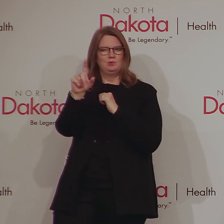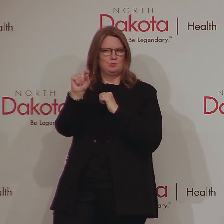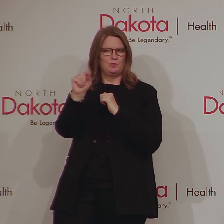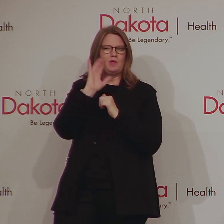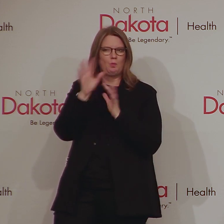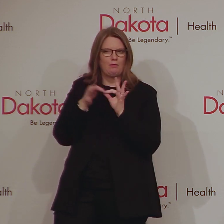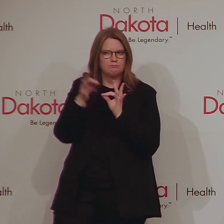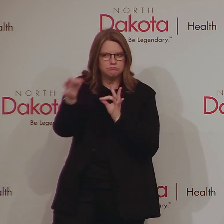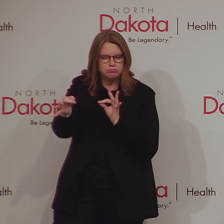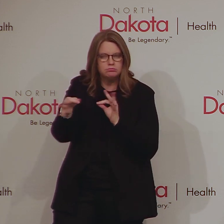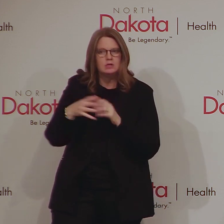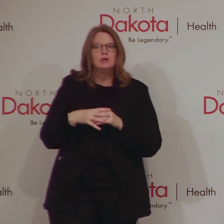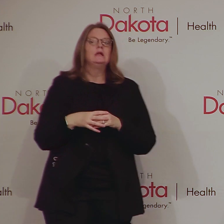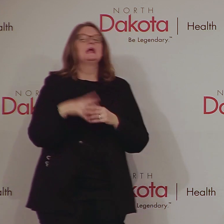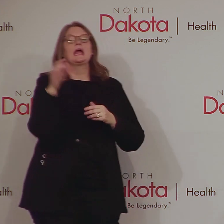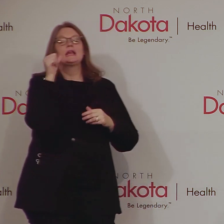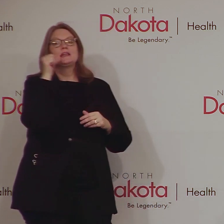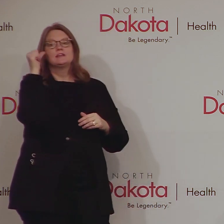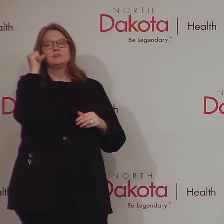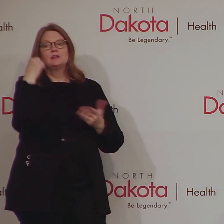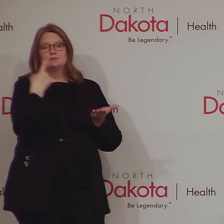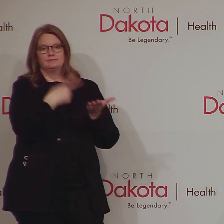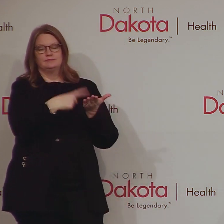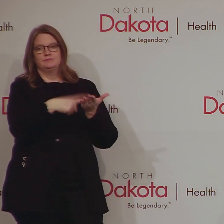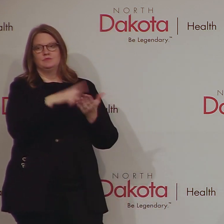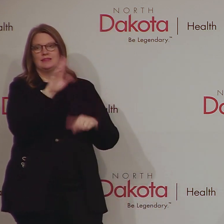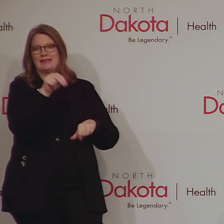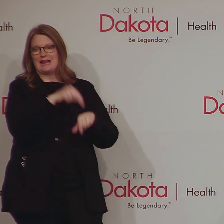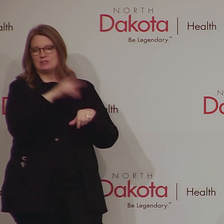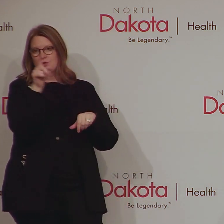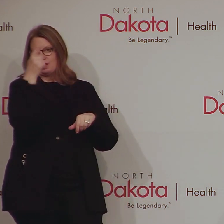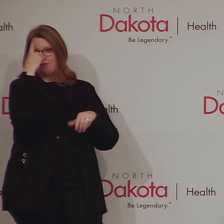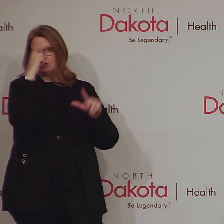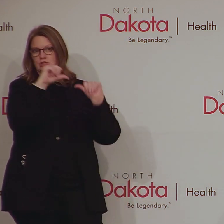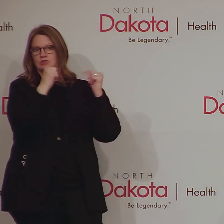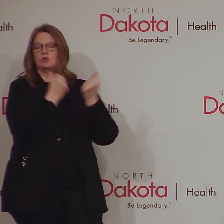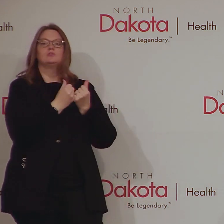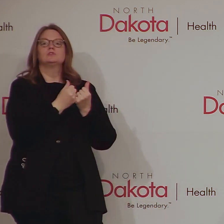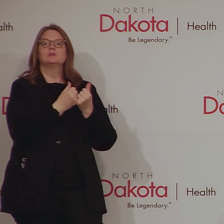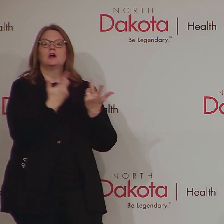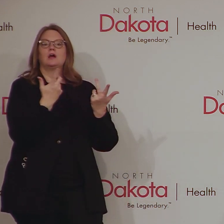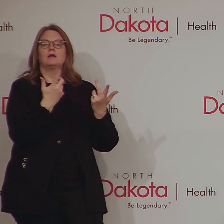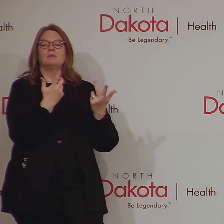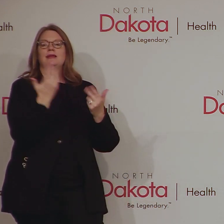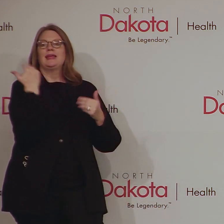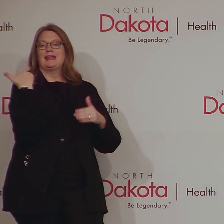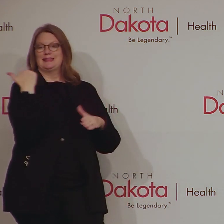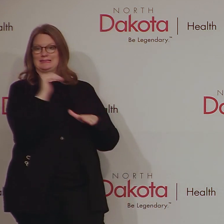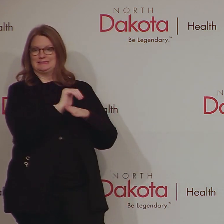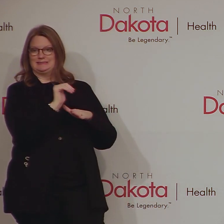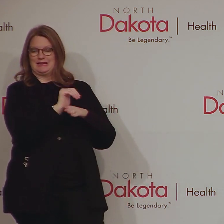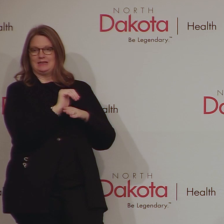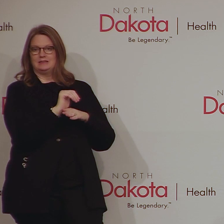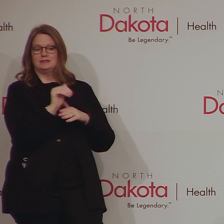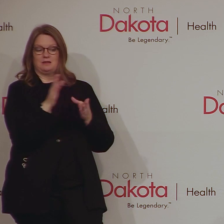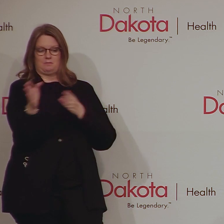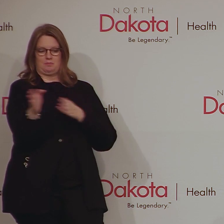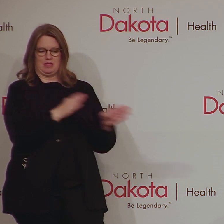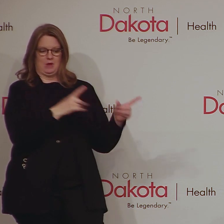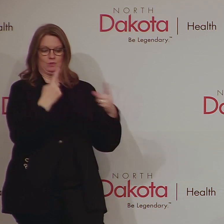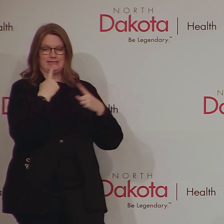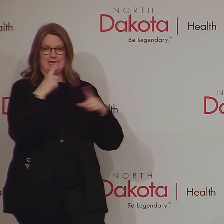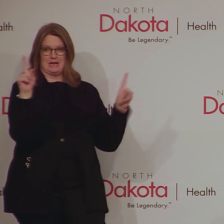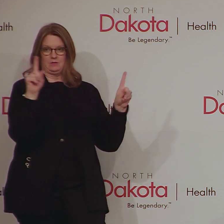course, yesterday we had a briefing through the National Governors Association with the nation's governors, and last night then that plan was